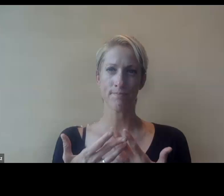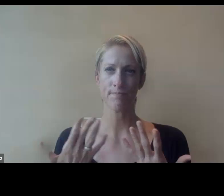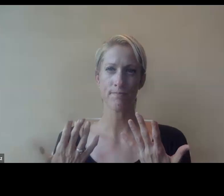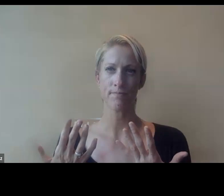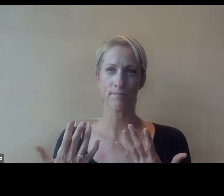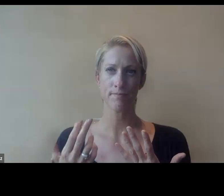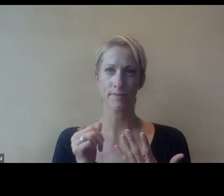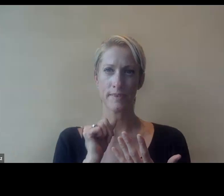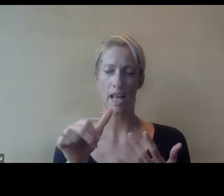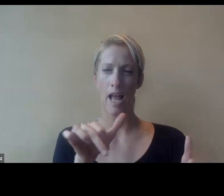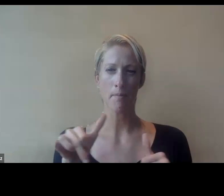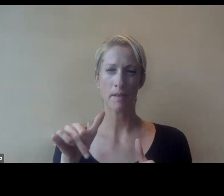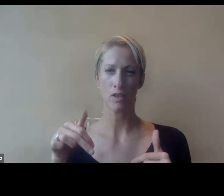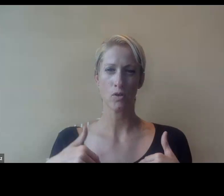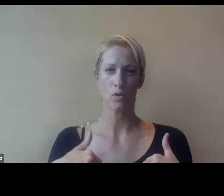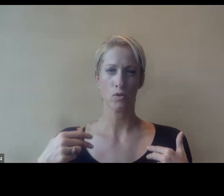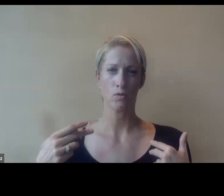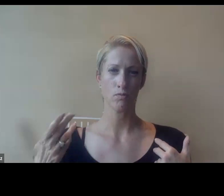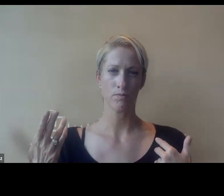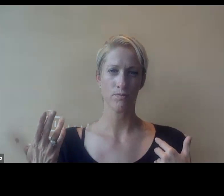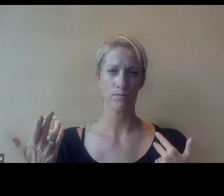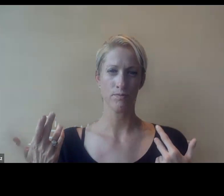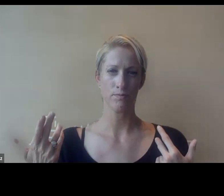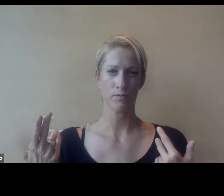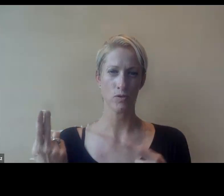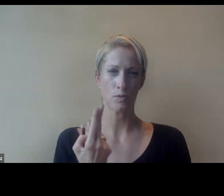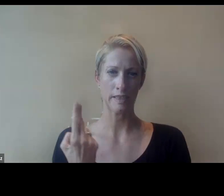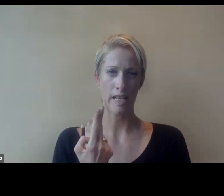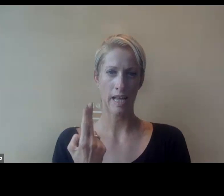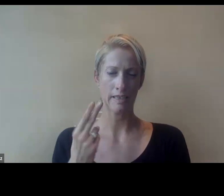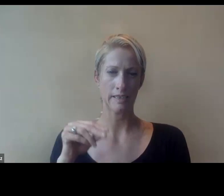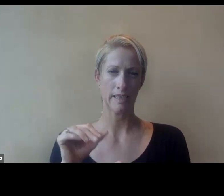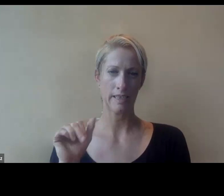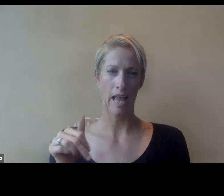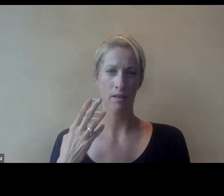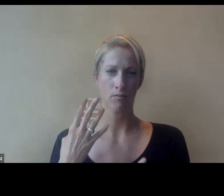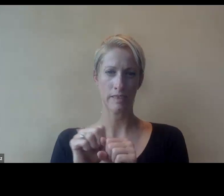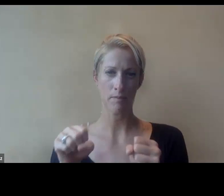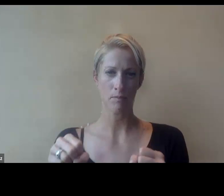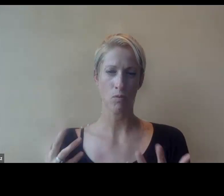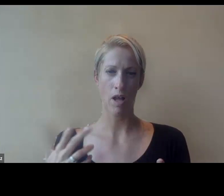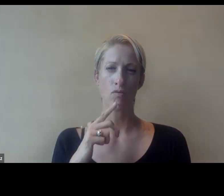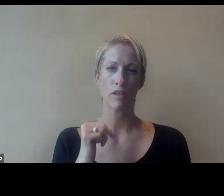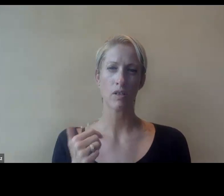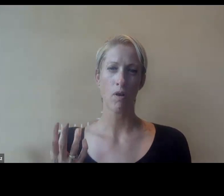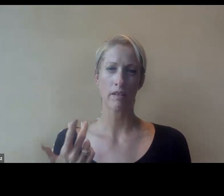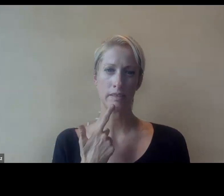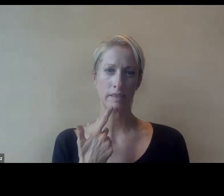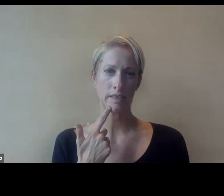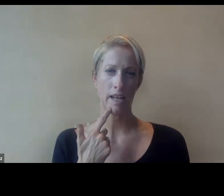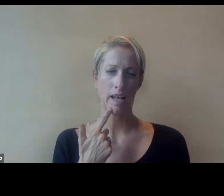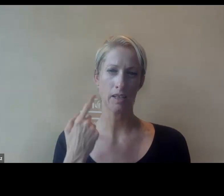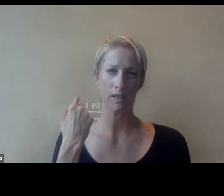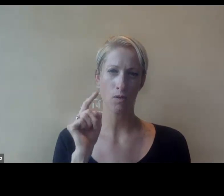not commonly utilized in the prison systems. Something that I know Amelia raised is they're doing now is more for the